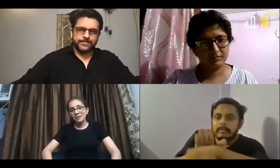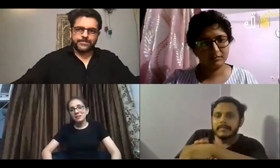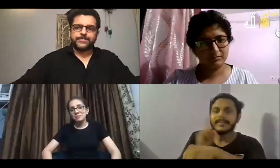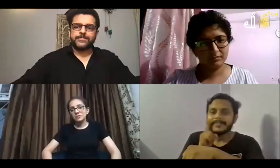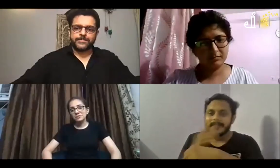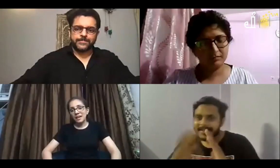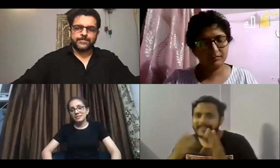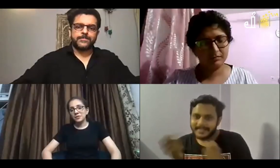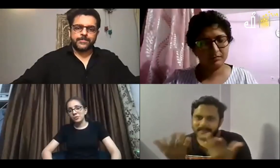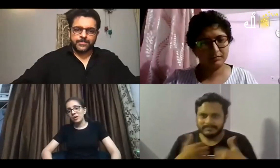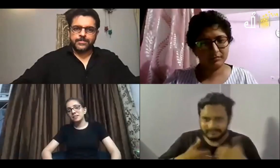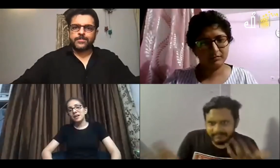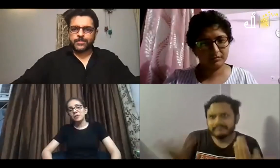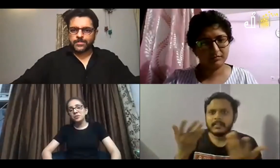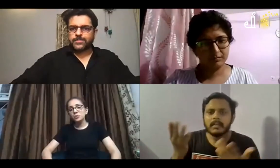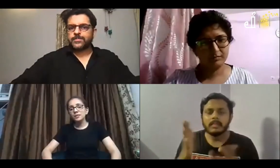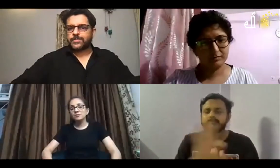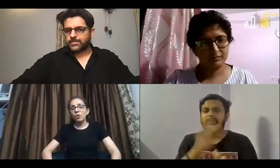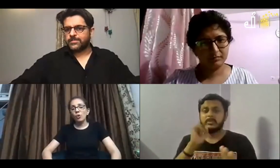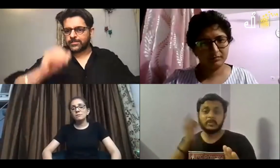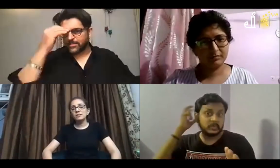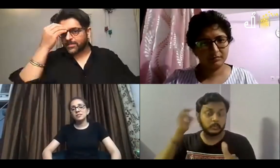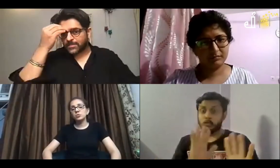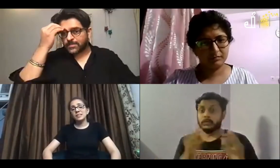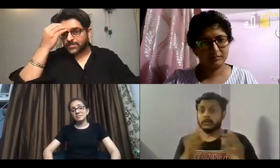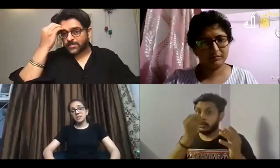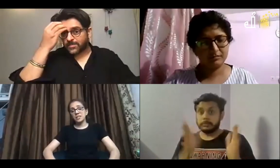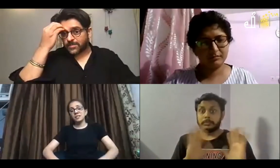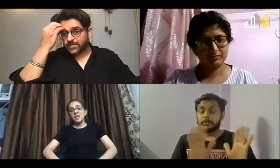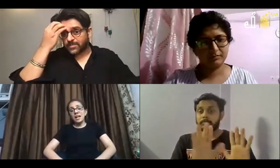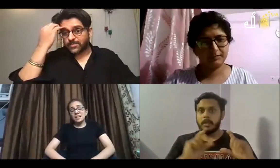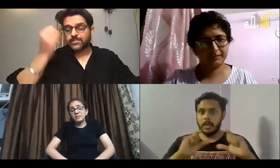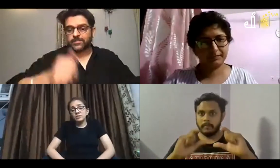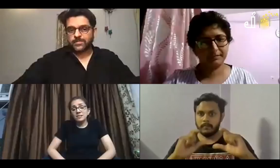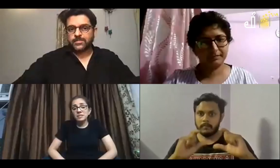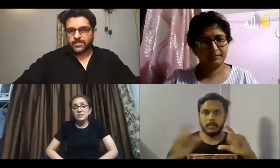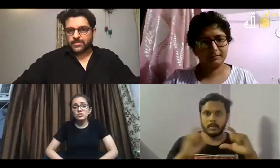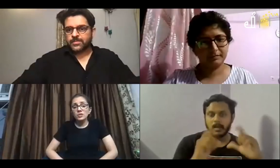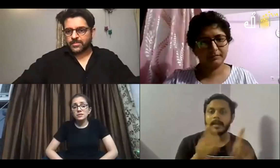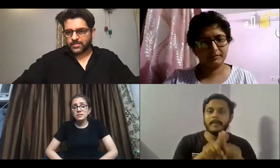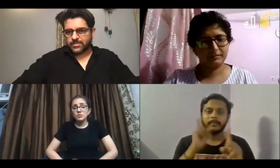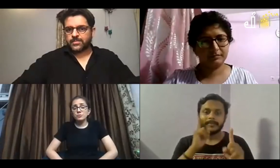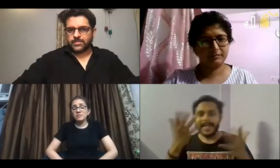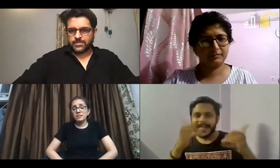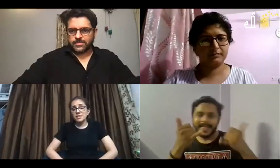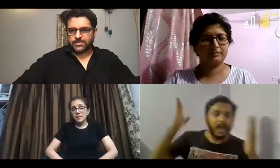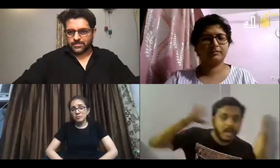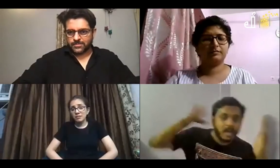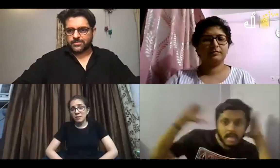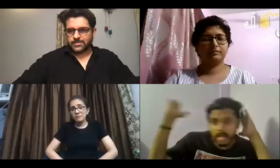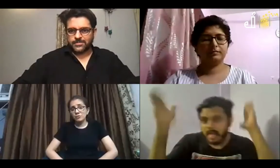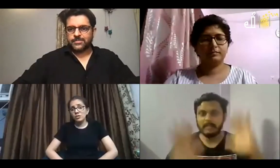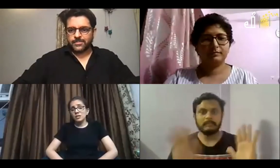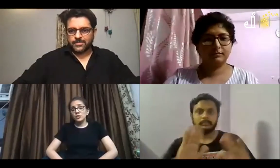time because of that, and I wanted to be involved, but they wouldn't let me, and they would tell me that it's not easy, you have to be very very careful